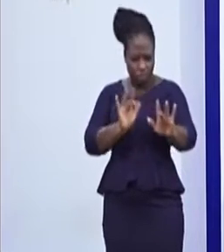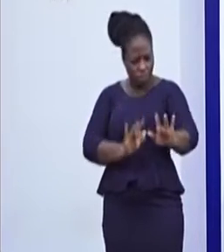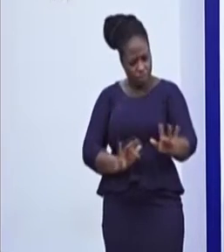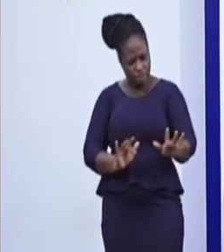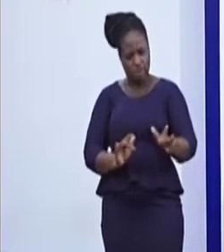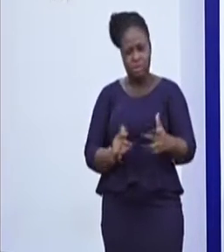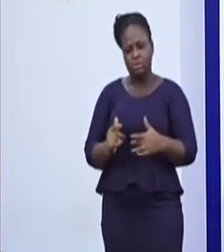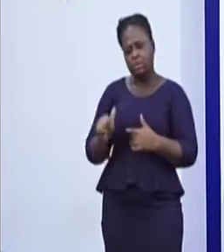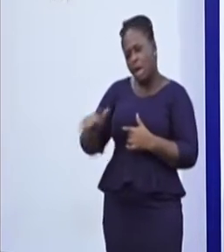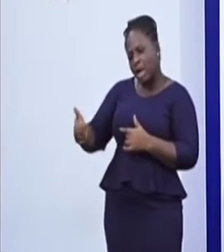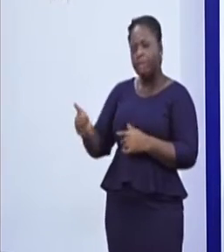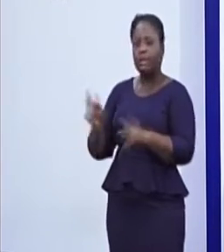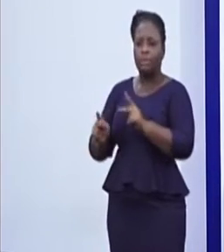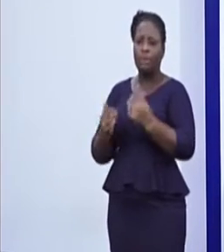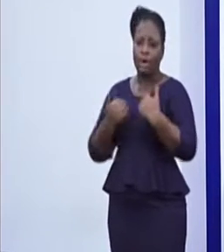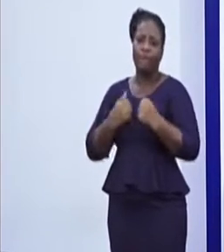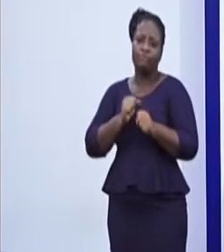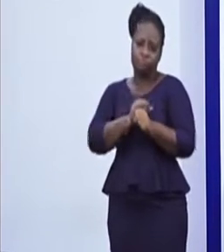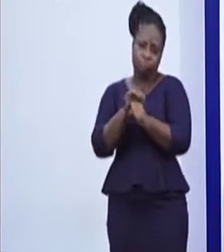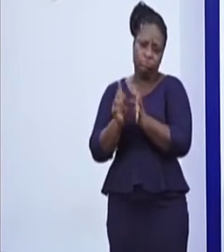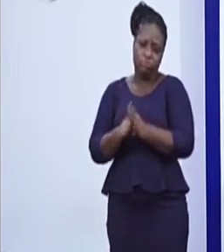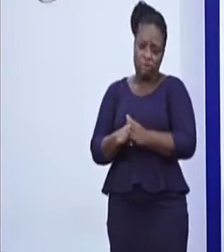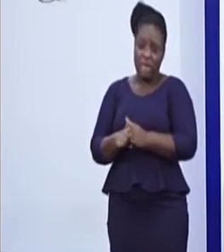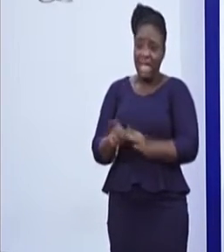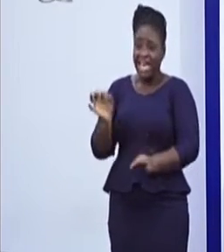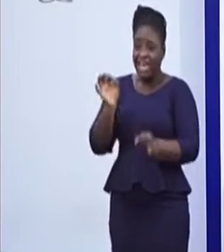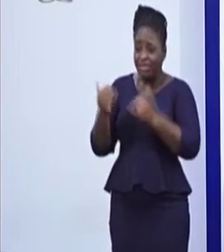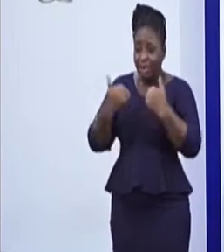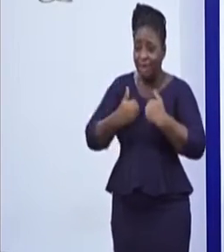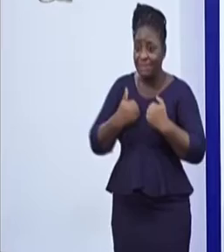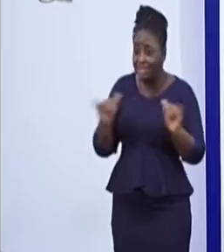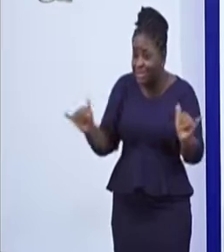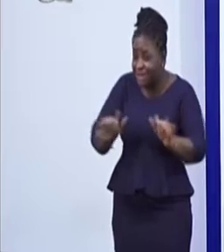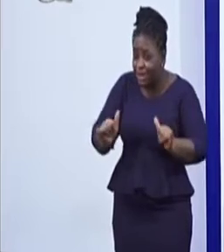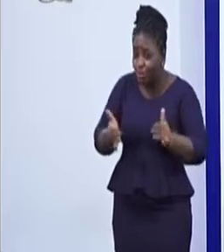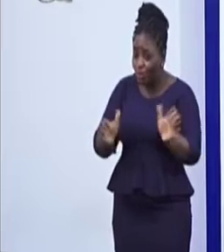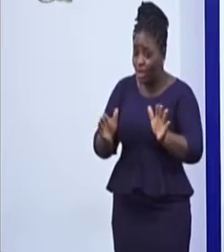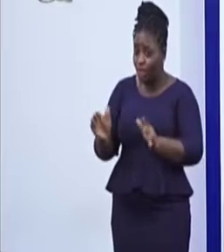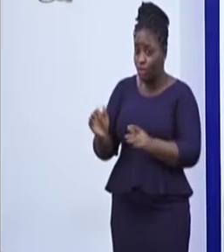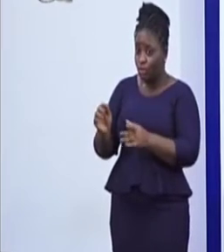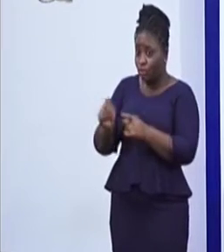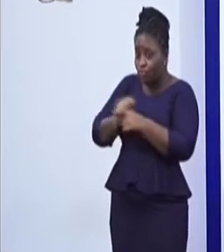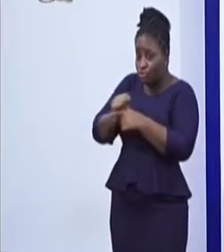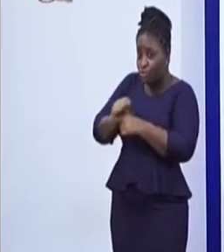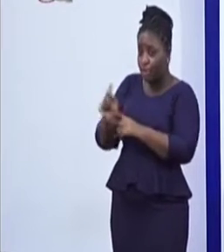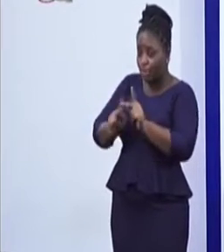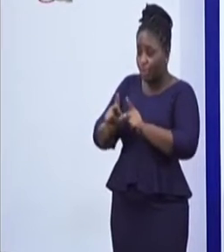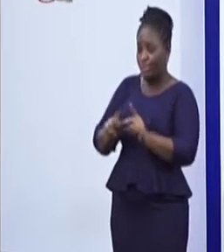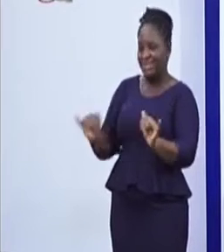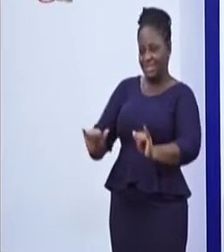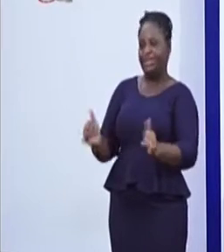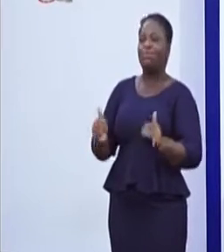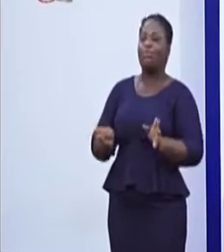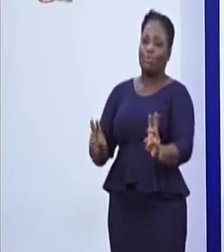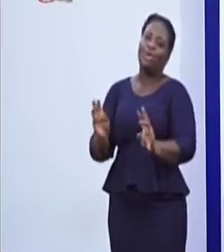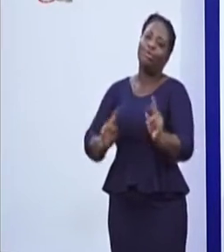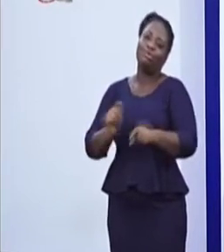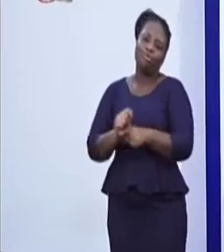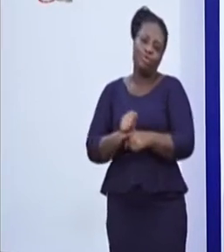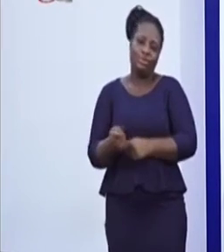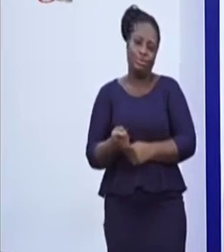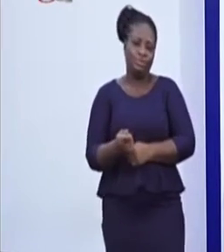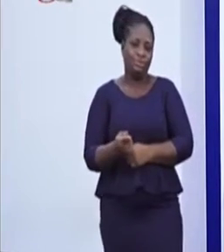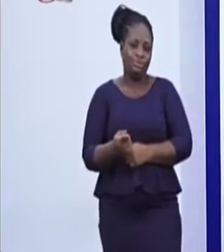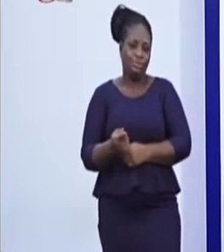so that when you have it, the same way you treat others, you will get the support. But if you stigmatize others, next time it might